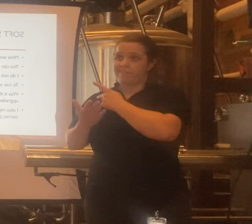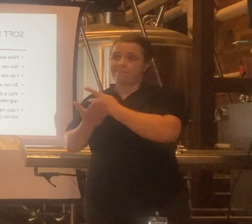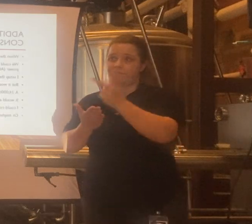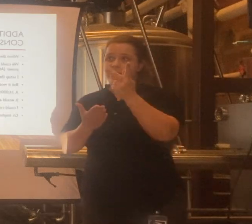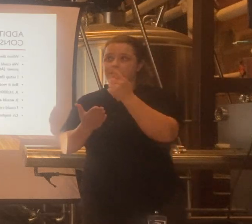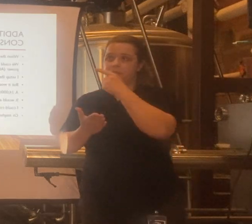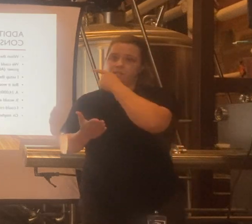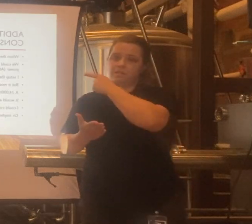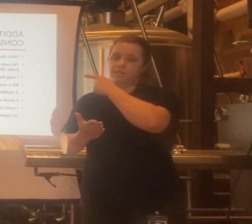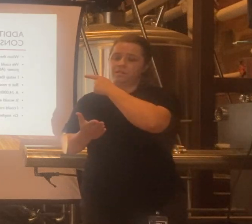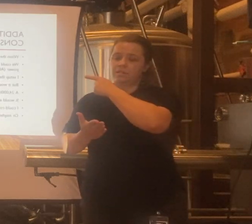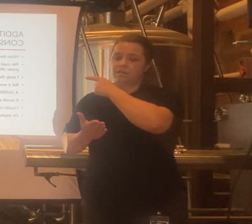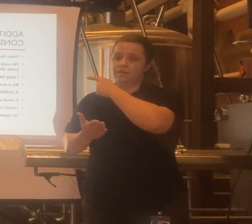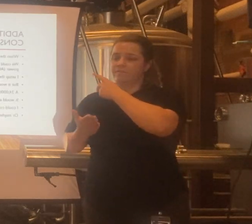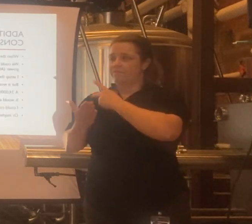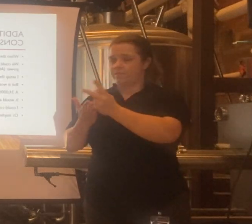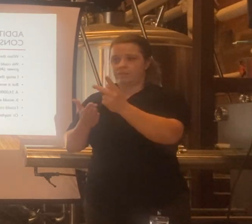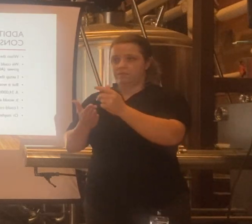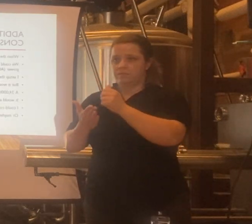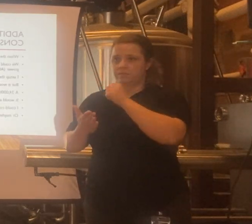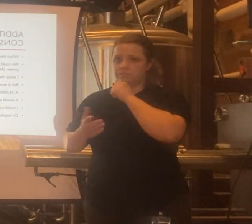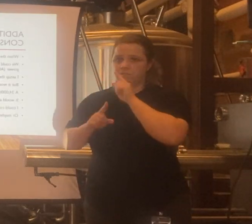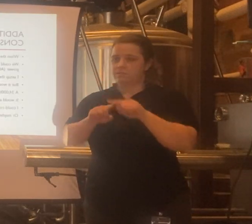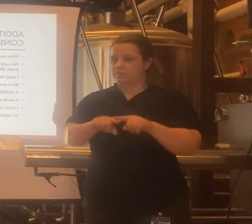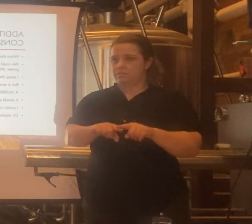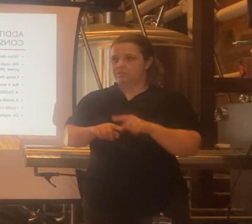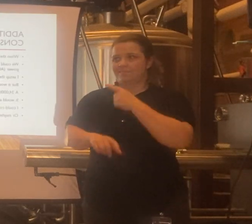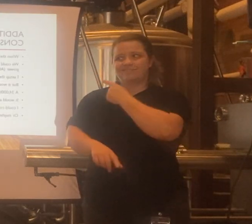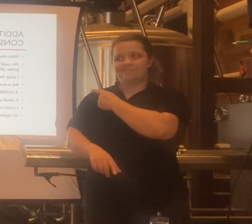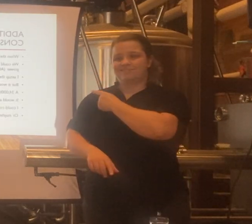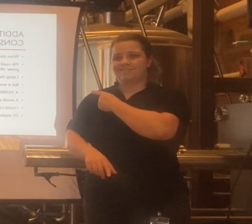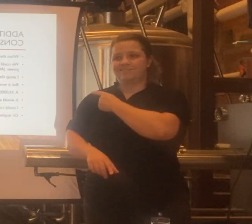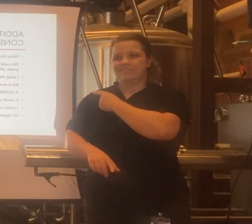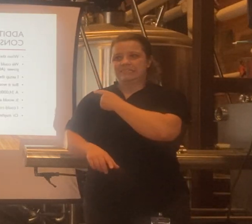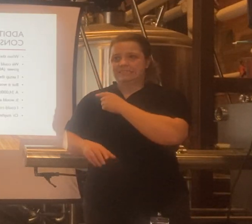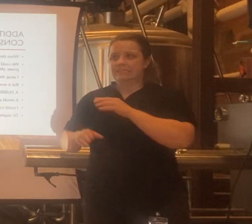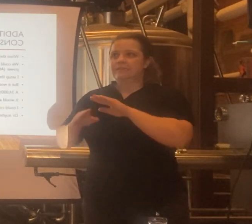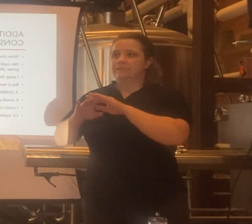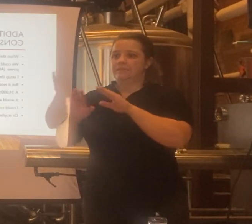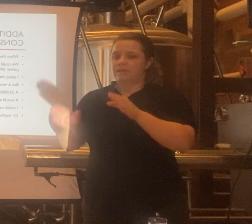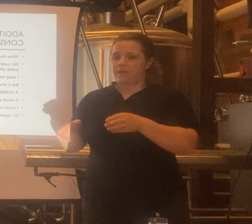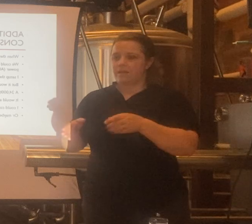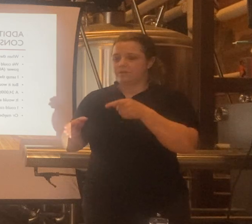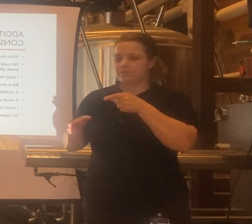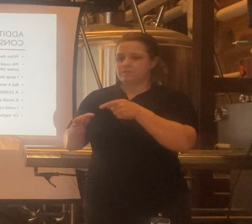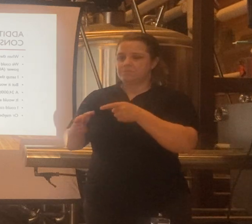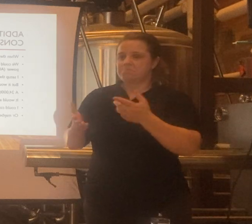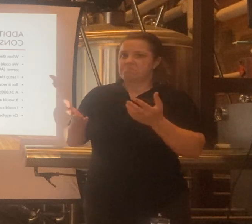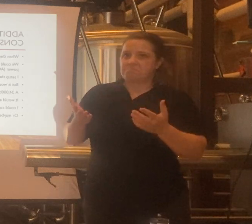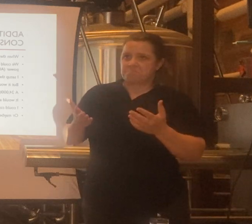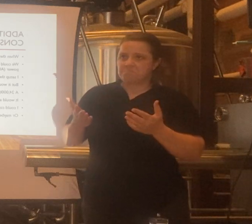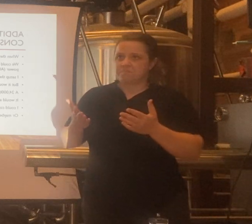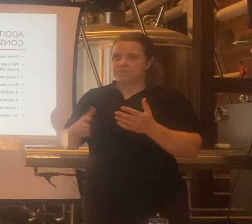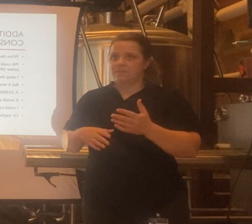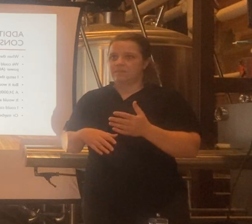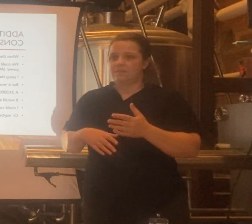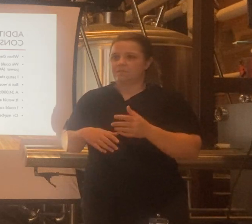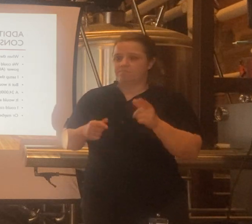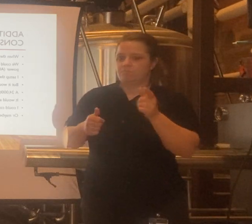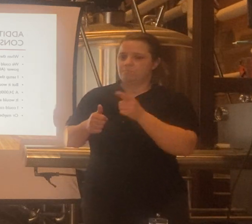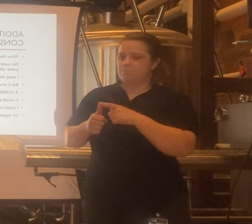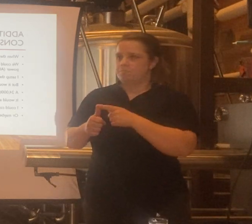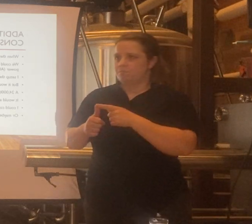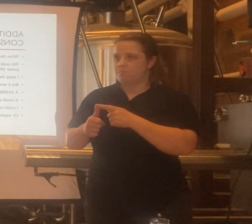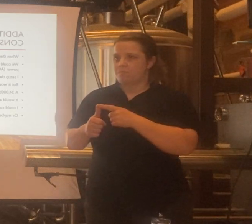there. Consider a backup plan like we had in the office, but have one in your house too. Maybe just your master bedroom, whatever.